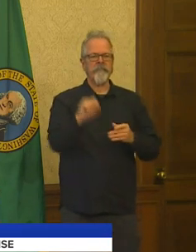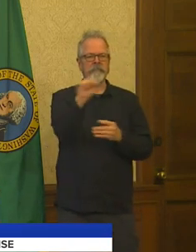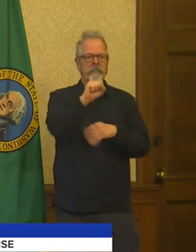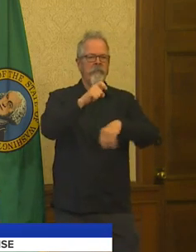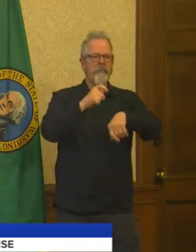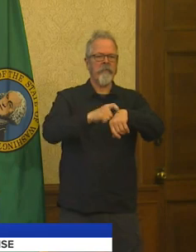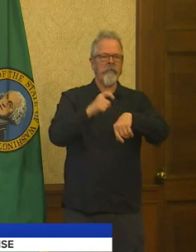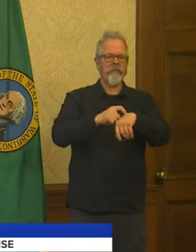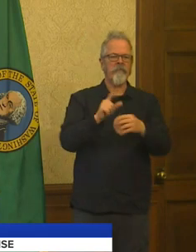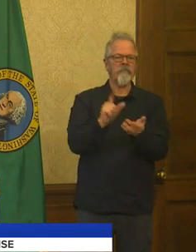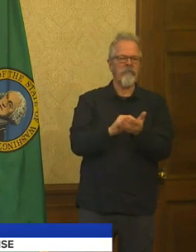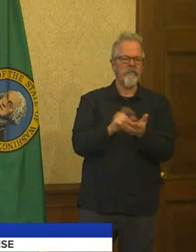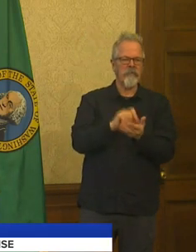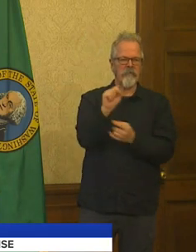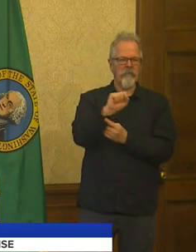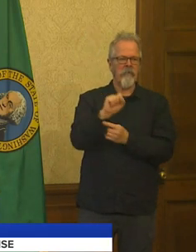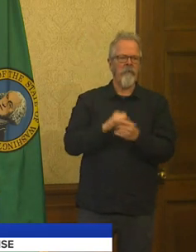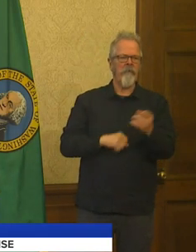We lost you there, I think.